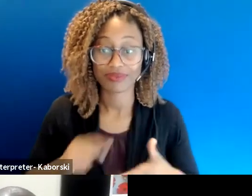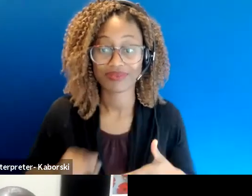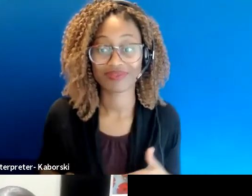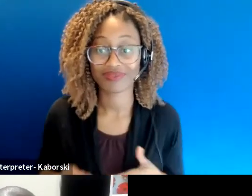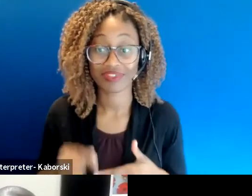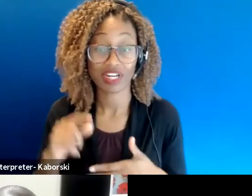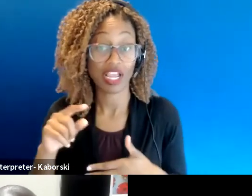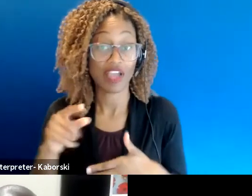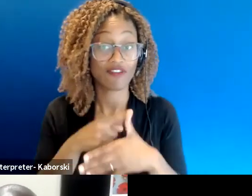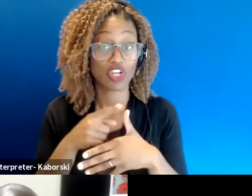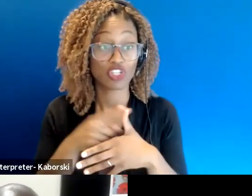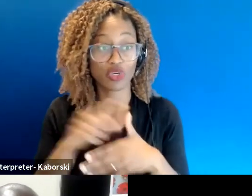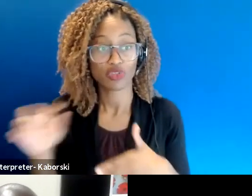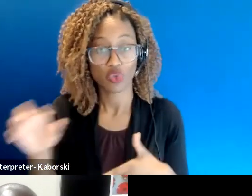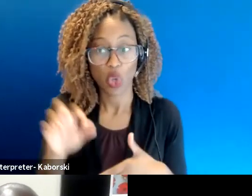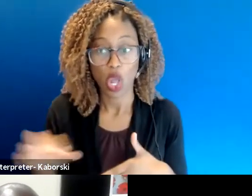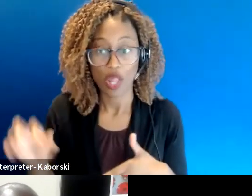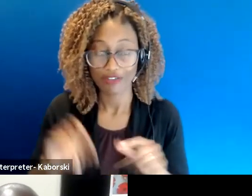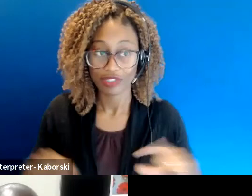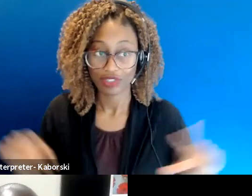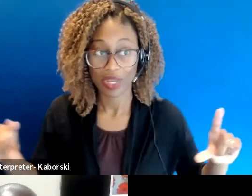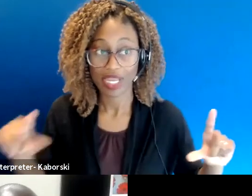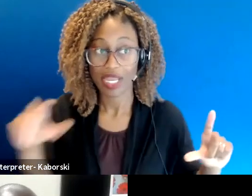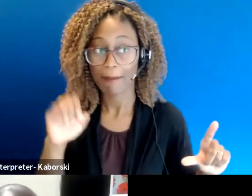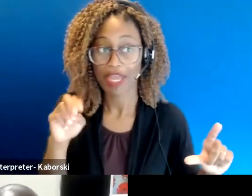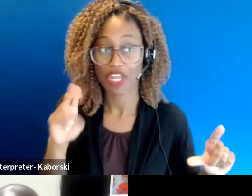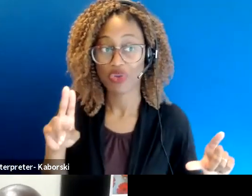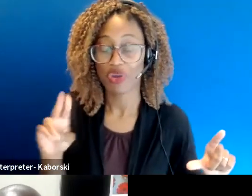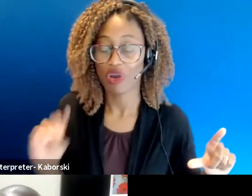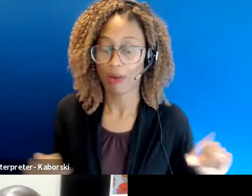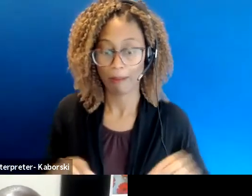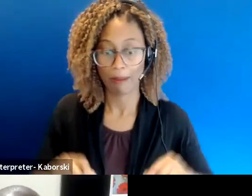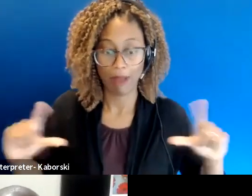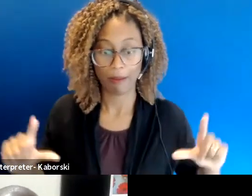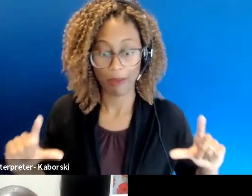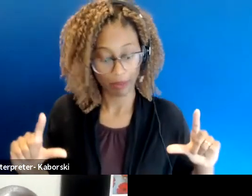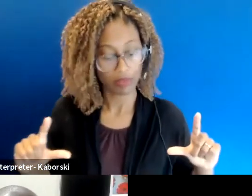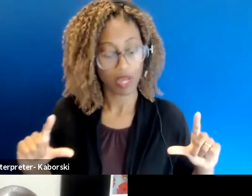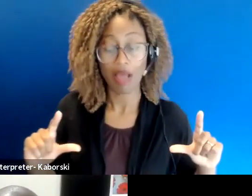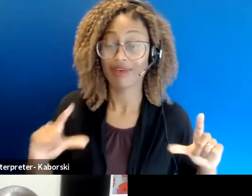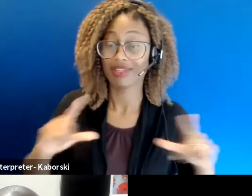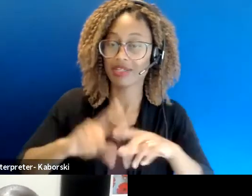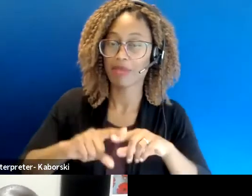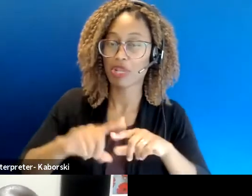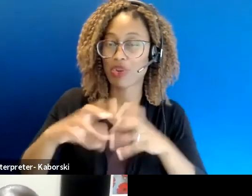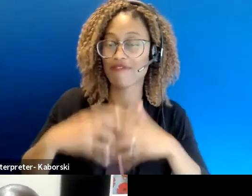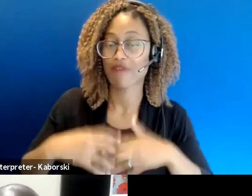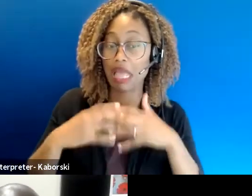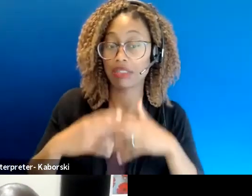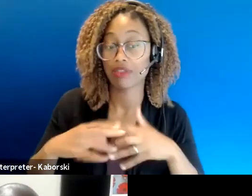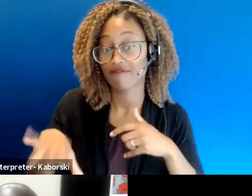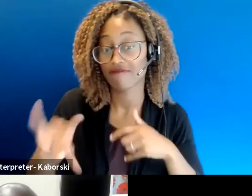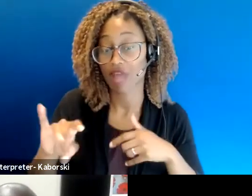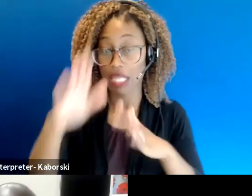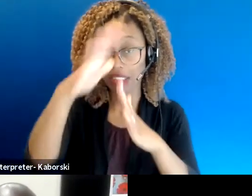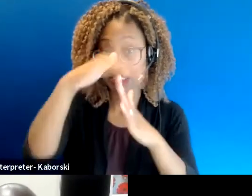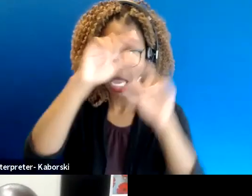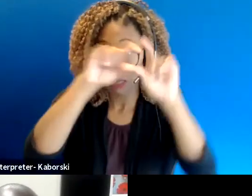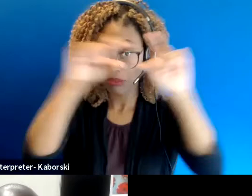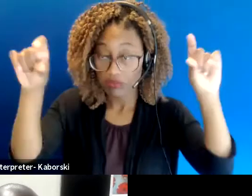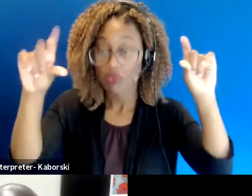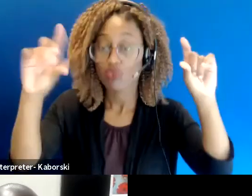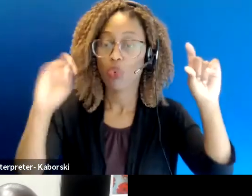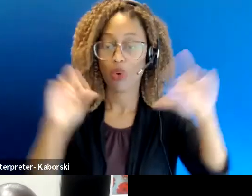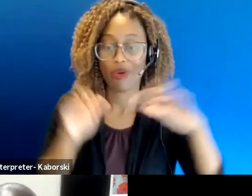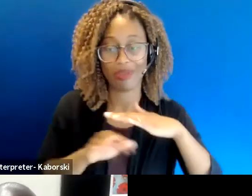when you scroll over the screen, a menu bar pops up. Depending on what device you are on, you can find the menu bar at the top